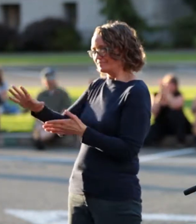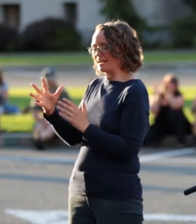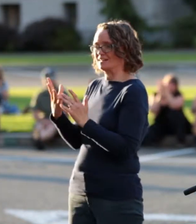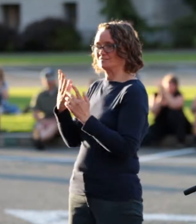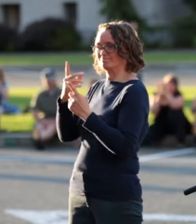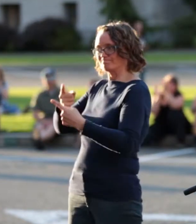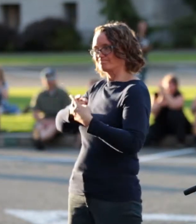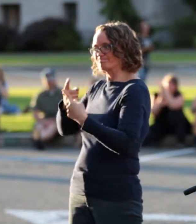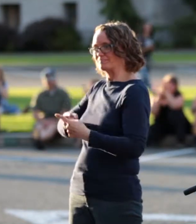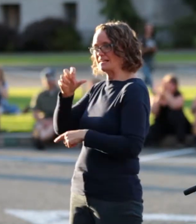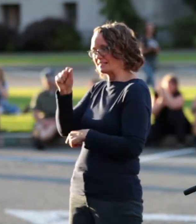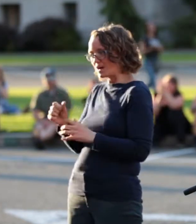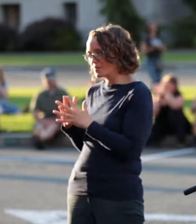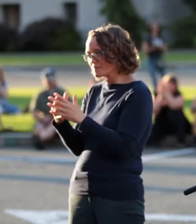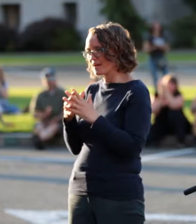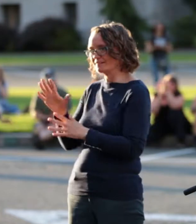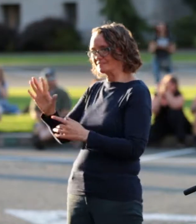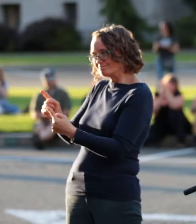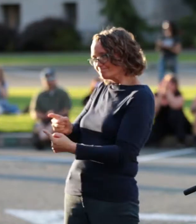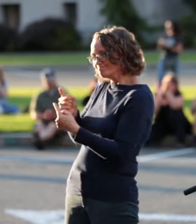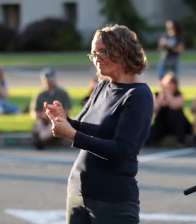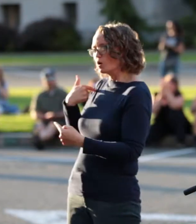forcing people to flee.